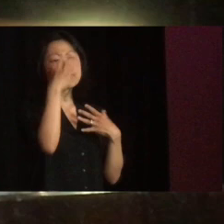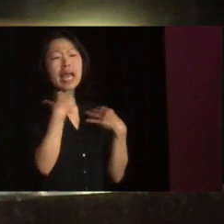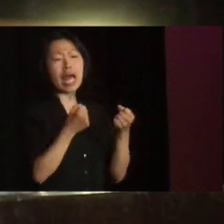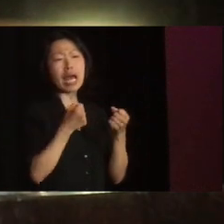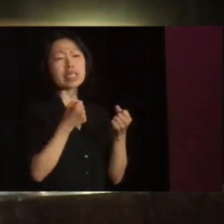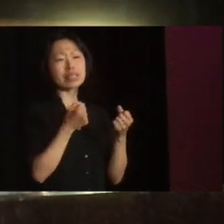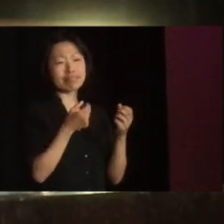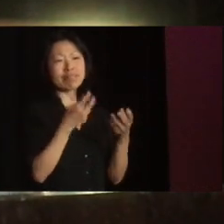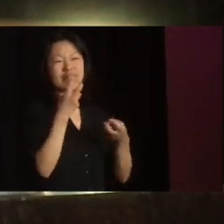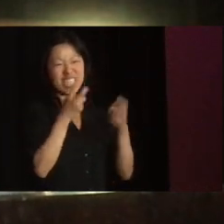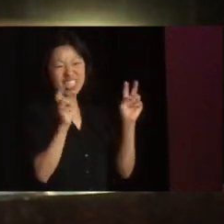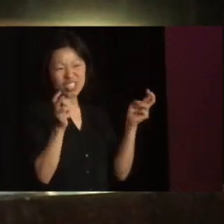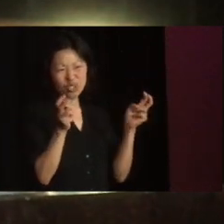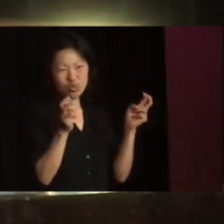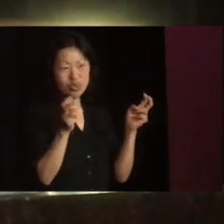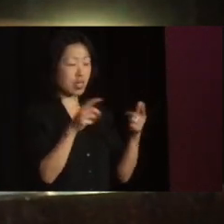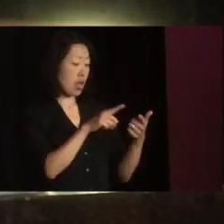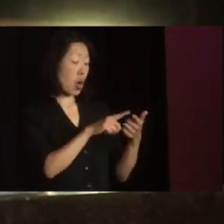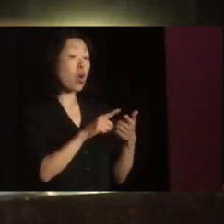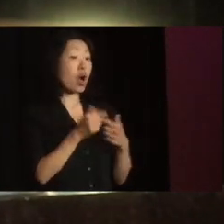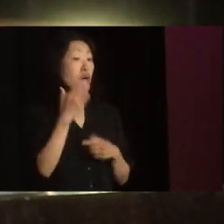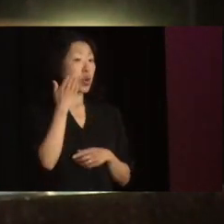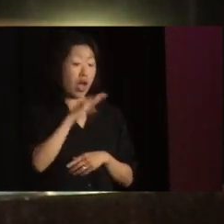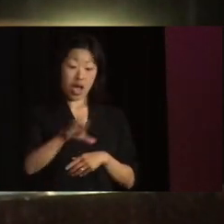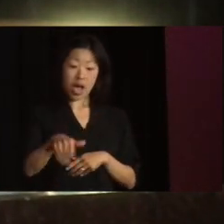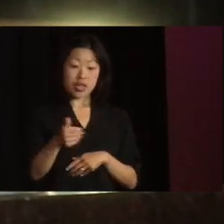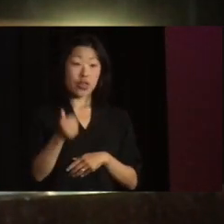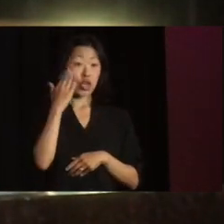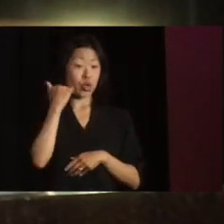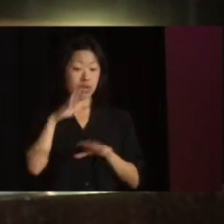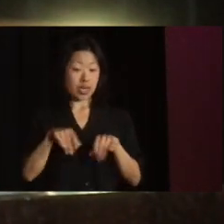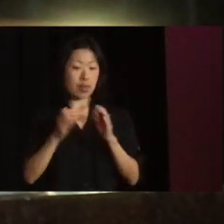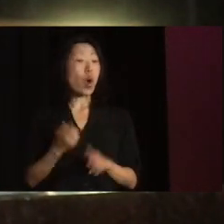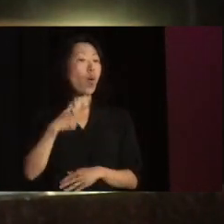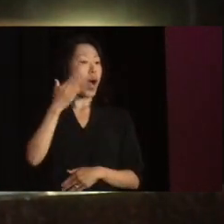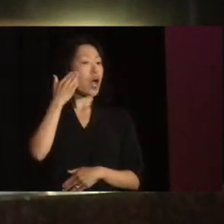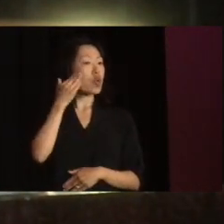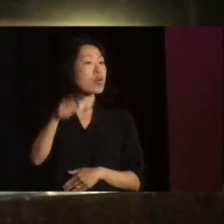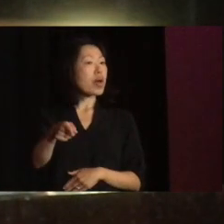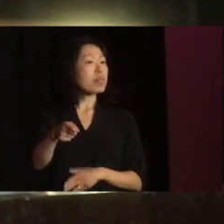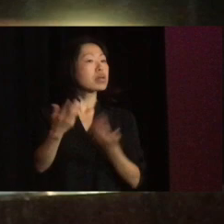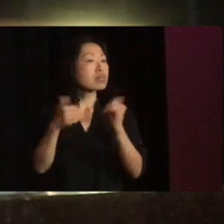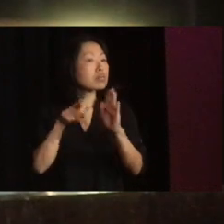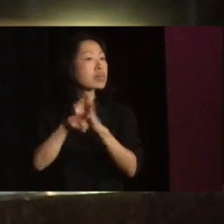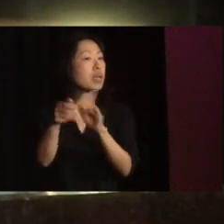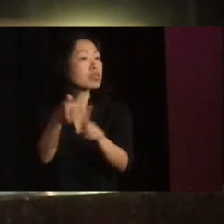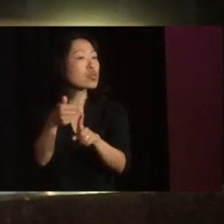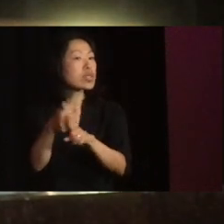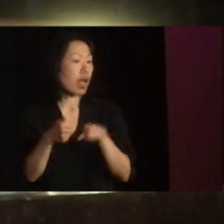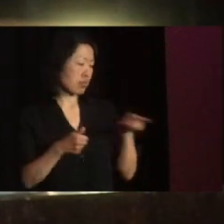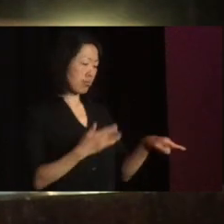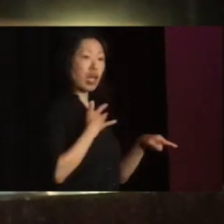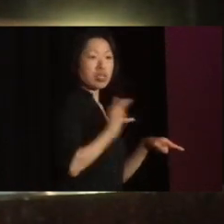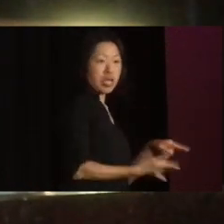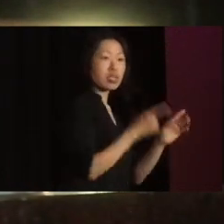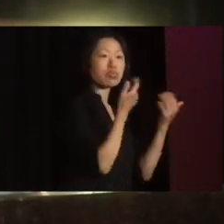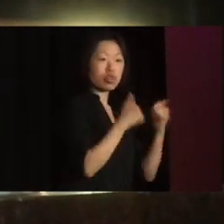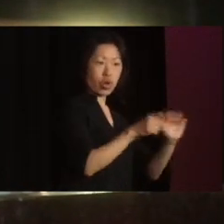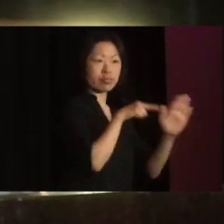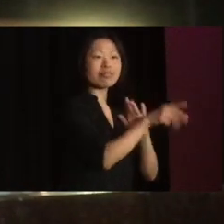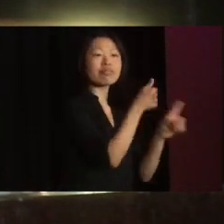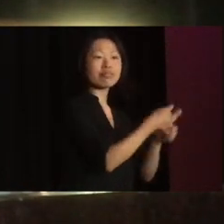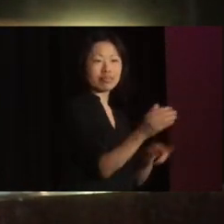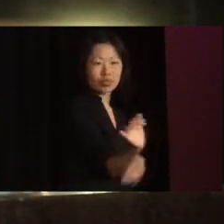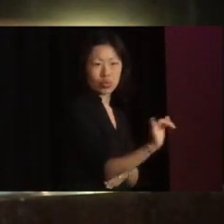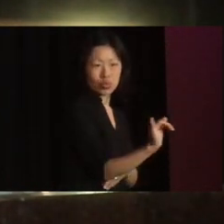Another big one was that they know another Korean adoptee that has attempted suicide. But we also know just from the general